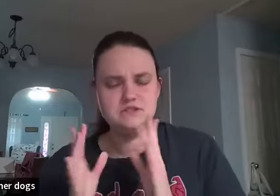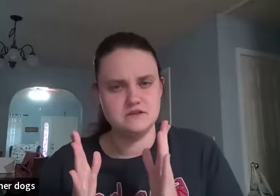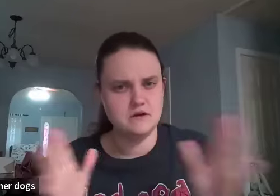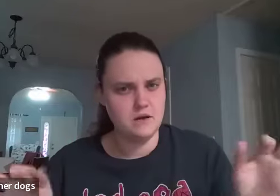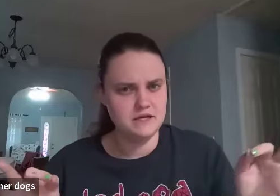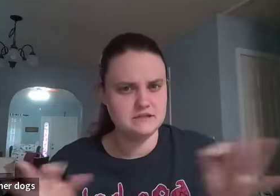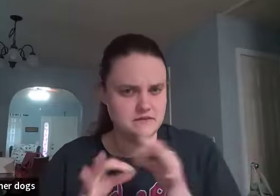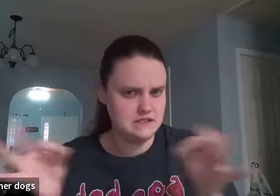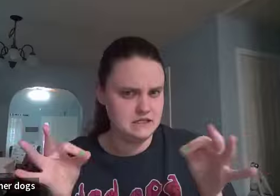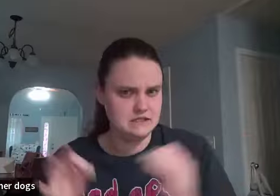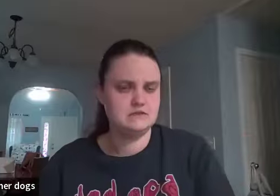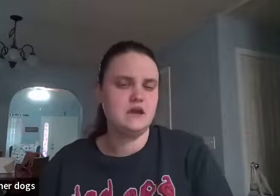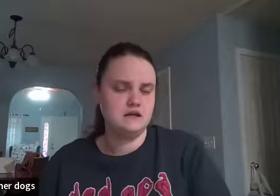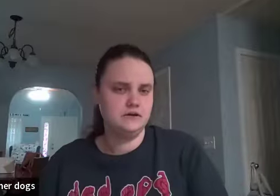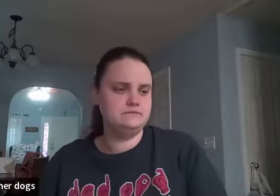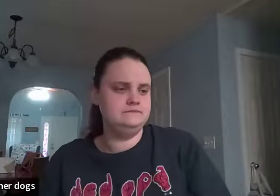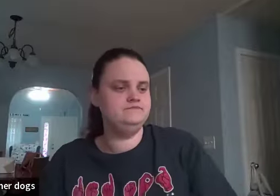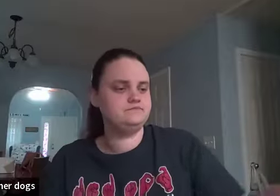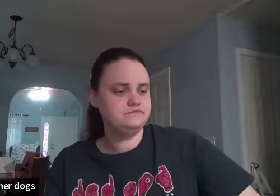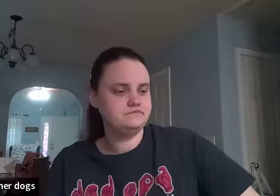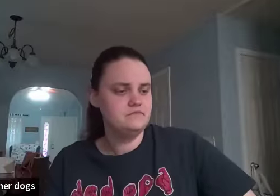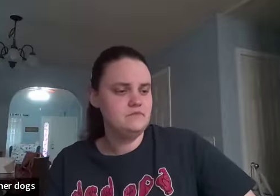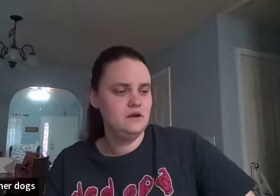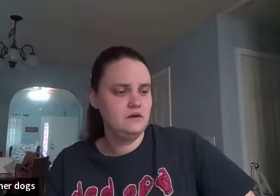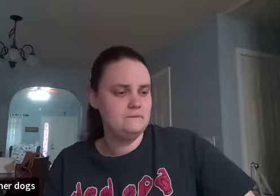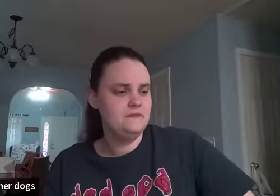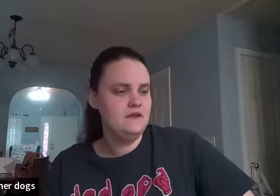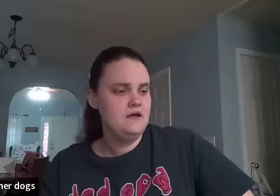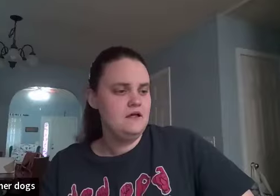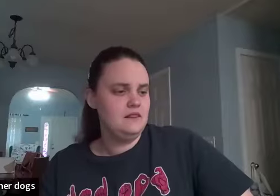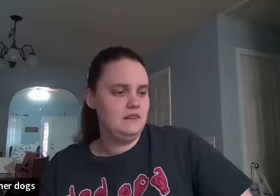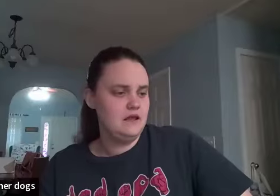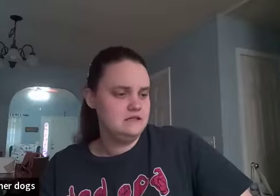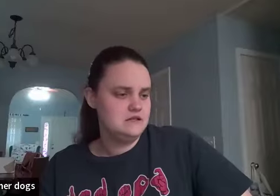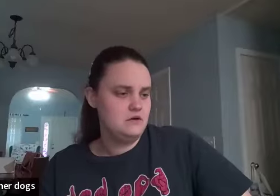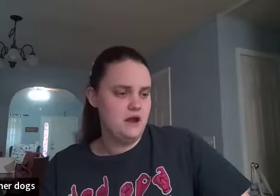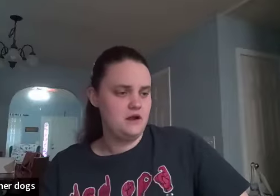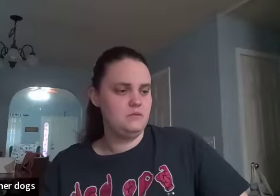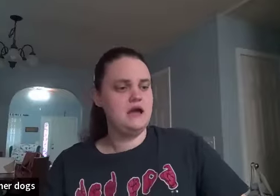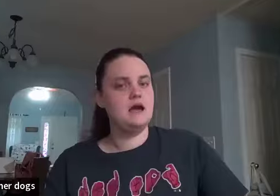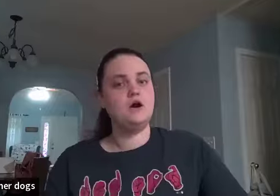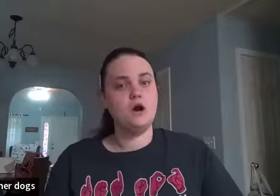attitude to the comments in the sentence kind of deal. Okay, let's go back. We had our